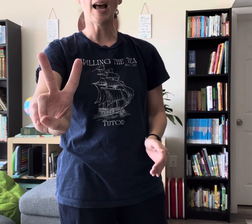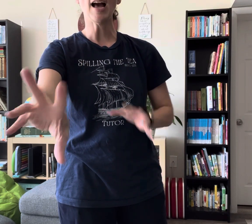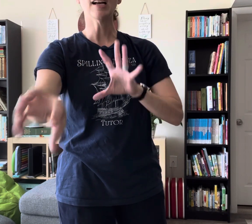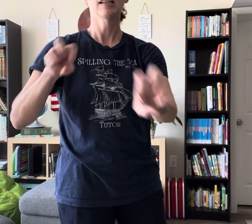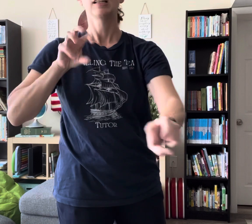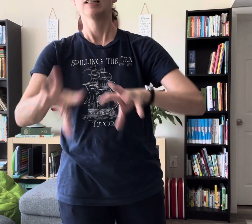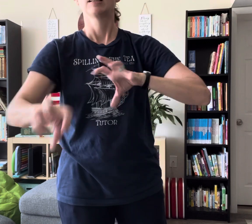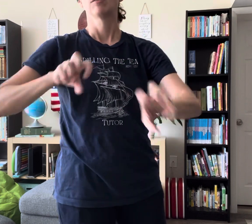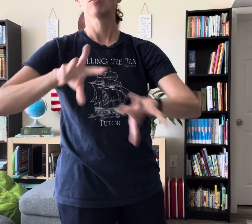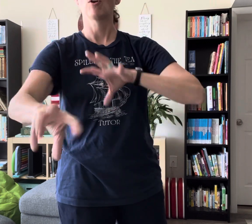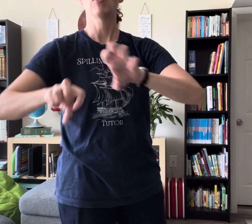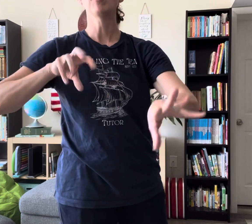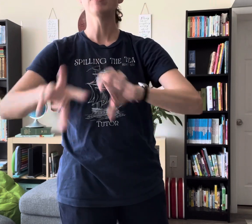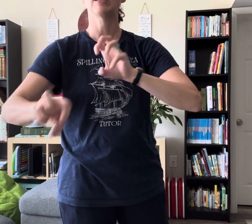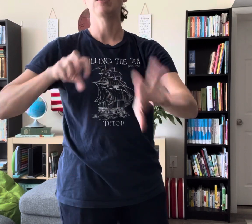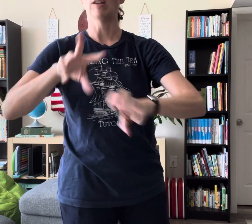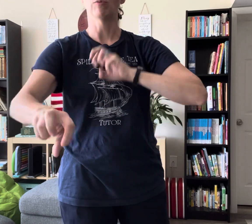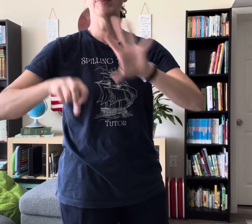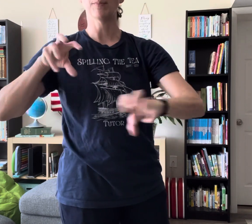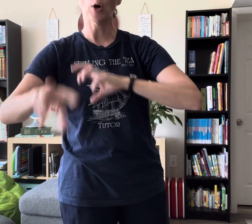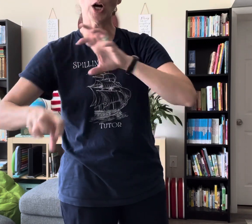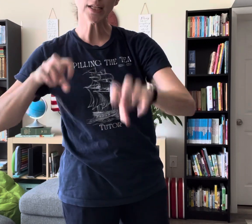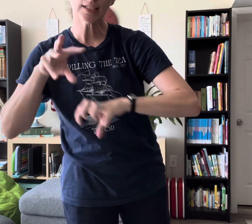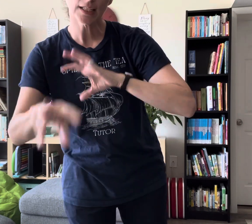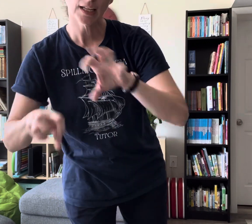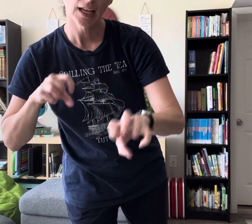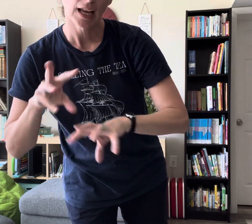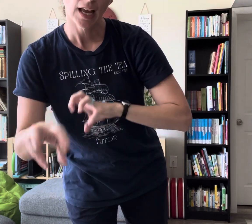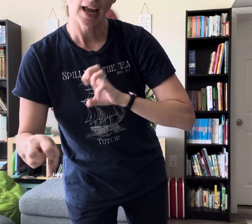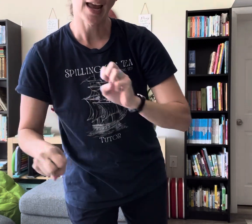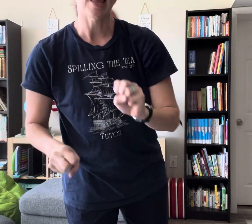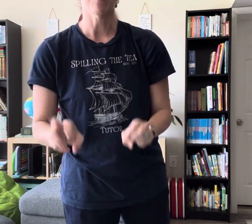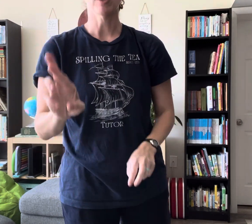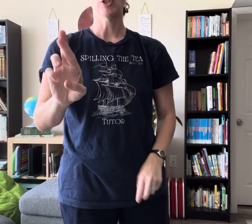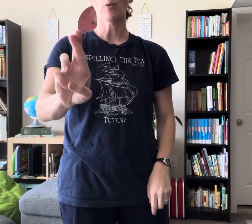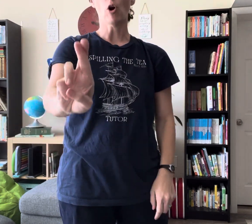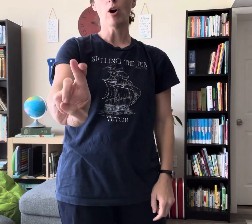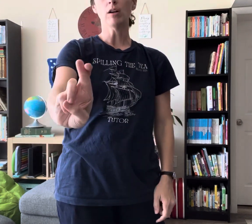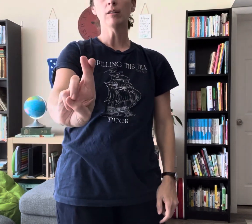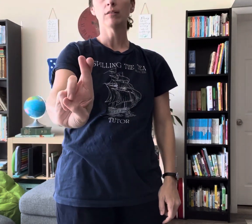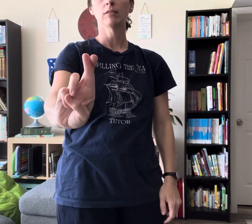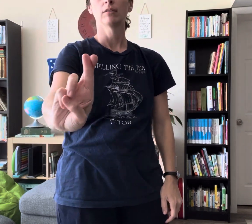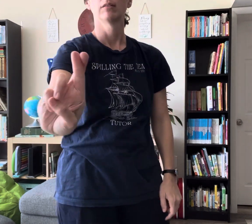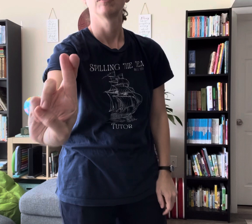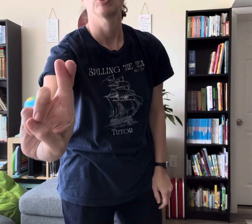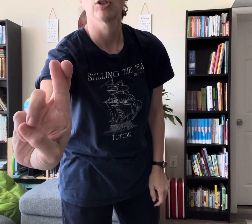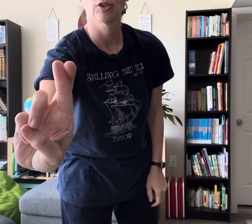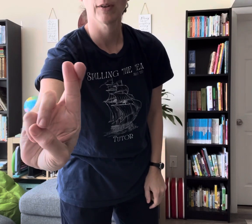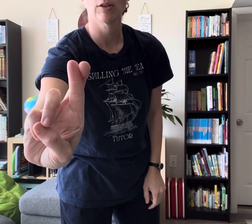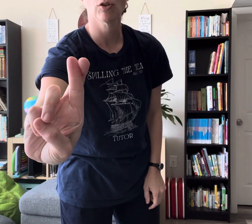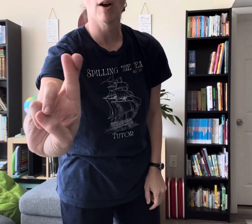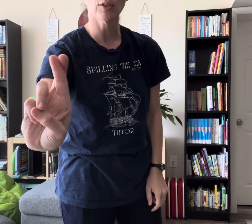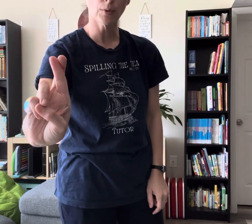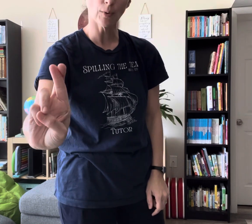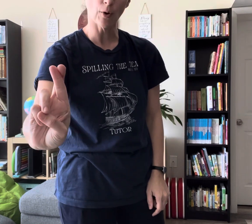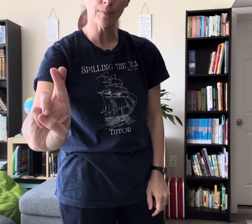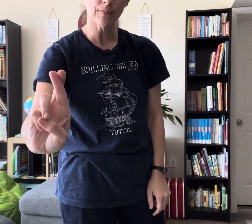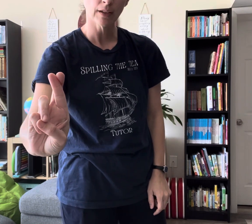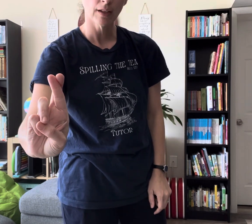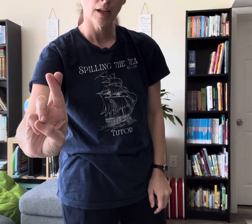Sac, Rome, they ripped it apart. And we're going to do R, which is just your fingers crossed for Rome.